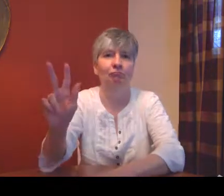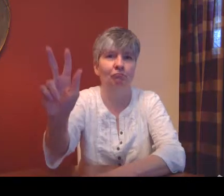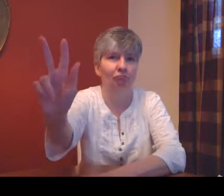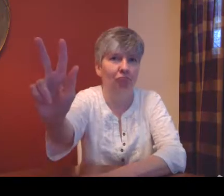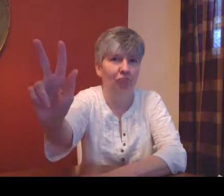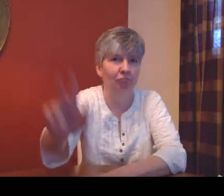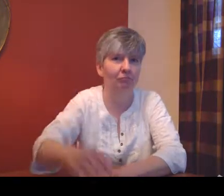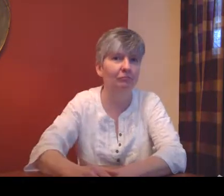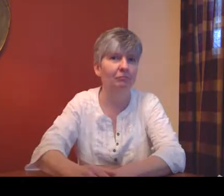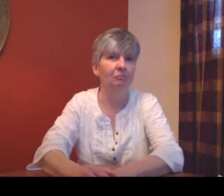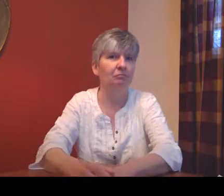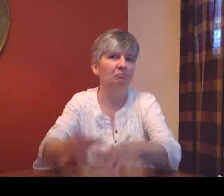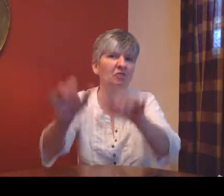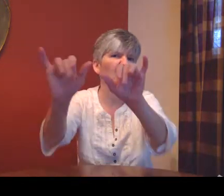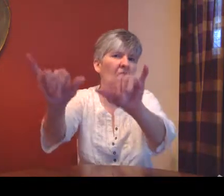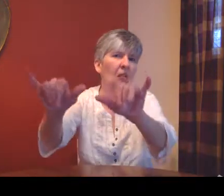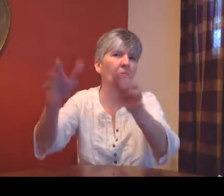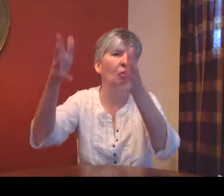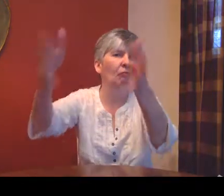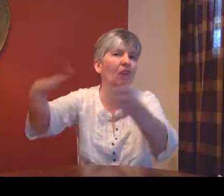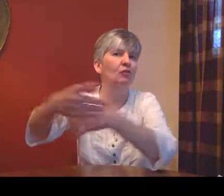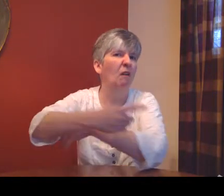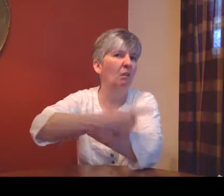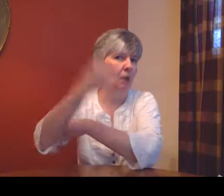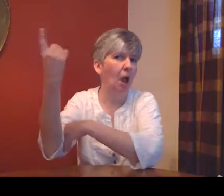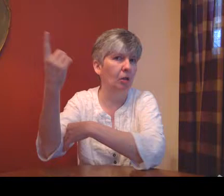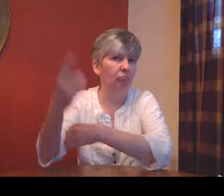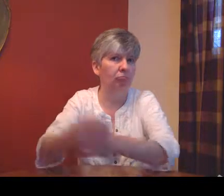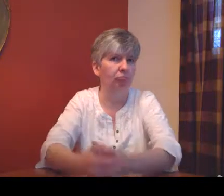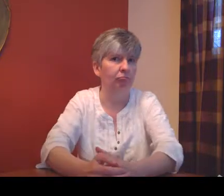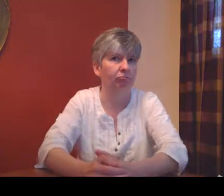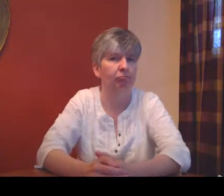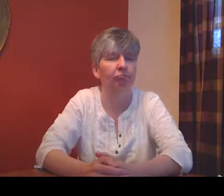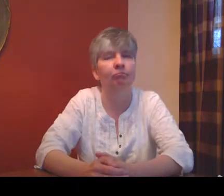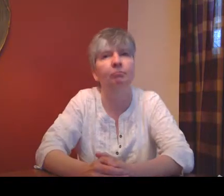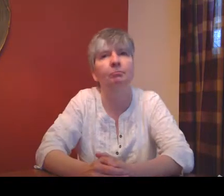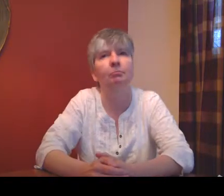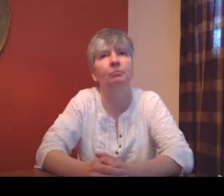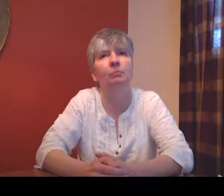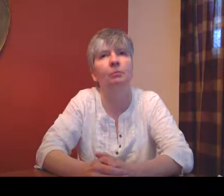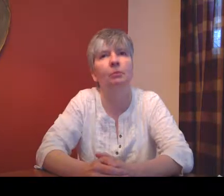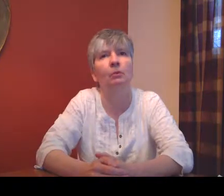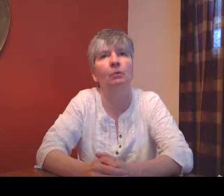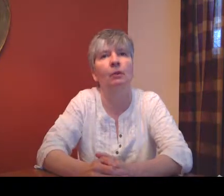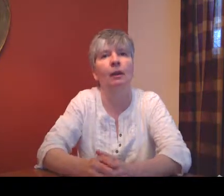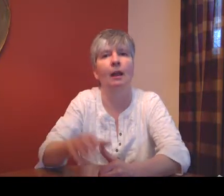And so the three of them went off. And they stayed with Jesus all day.